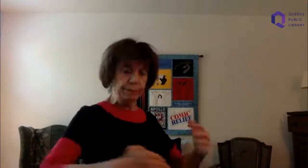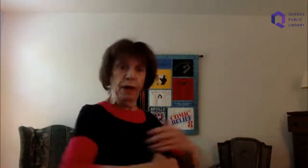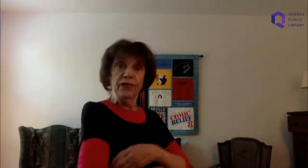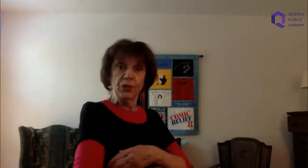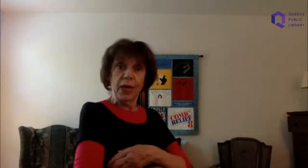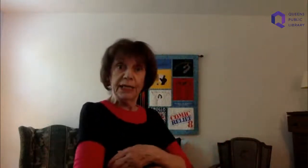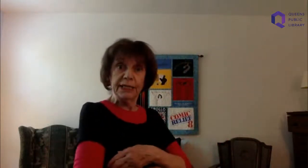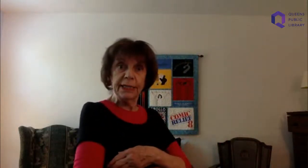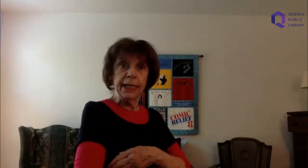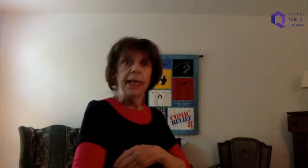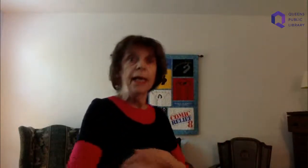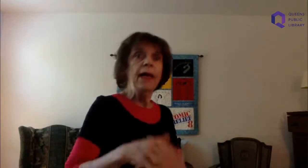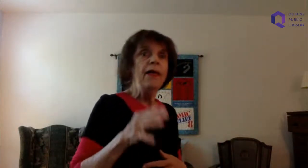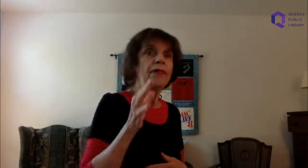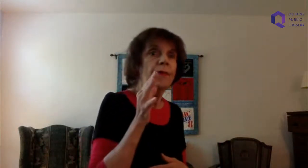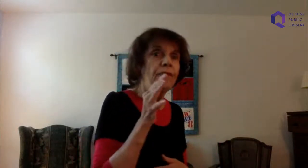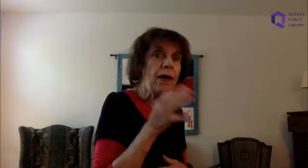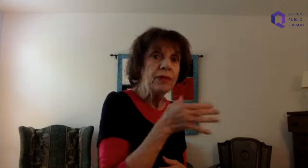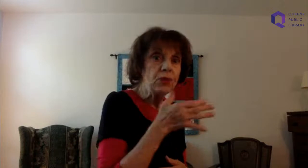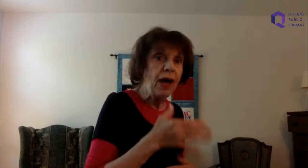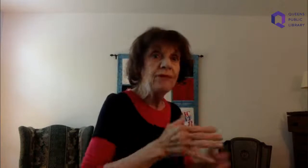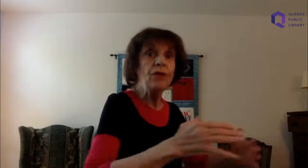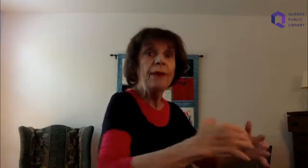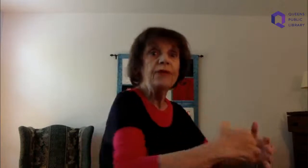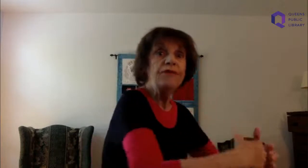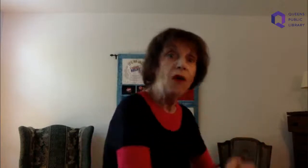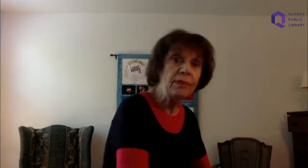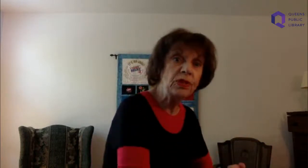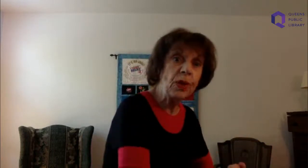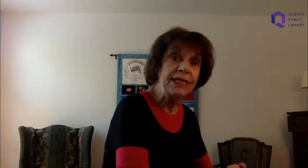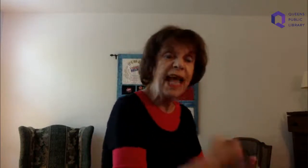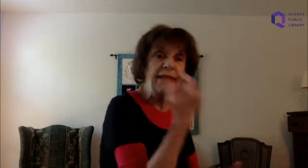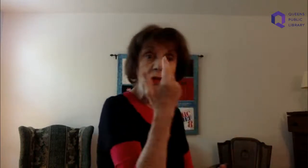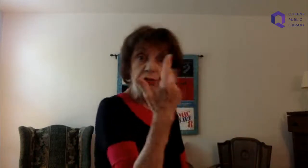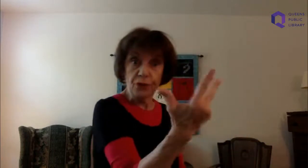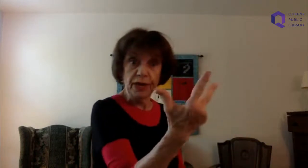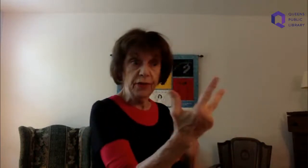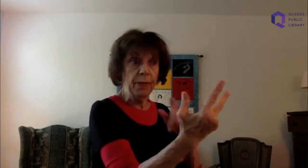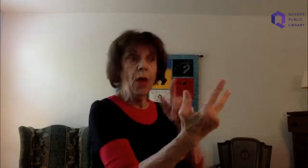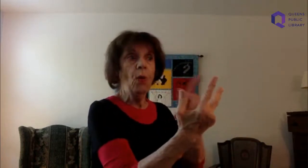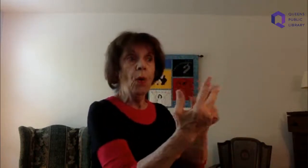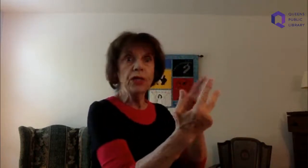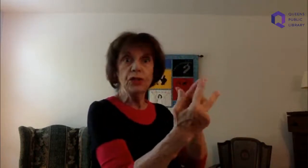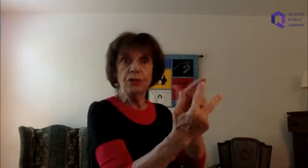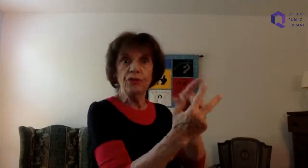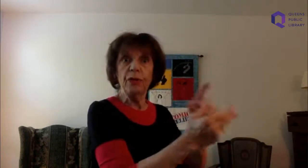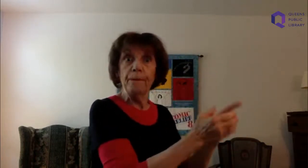mother's waist. The farmer's wife grabbed the farmer's waist, and the three of them, one, two, three,